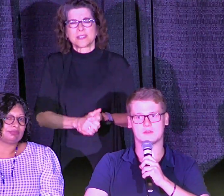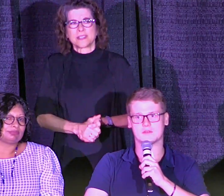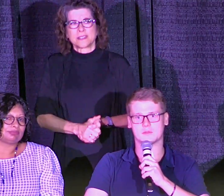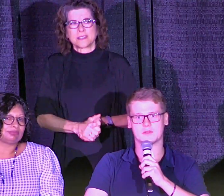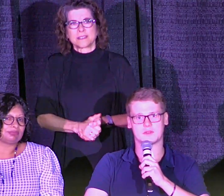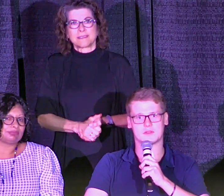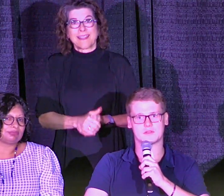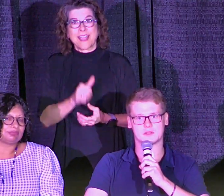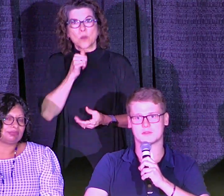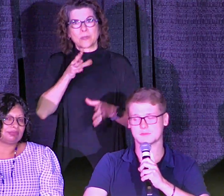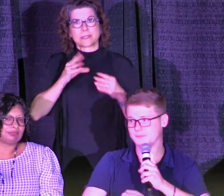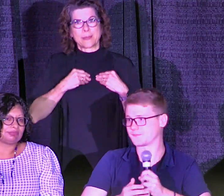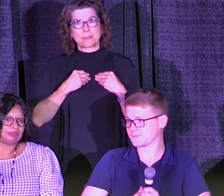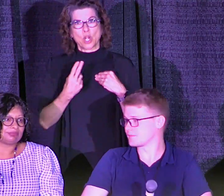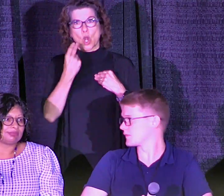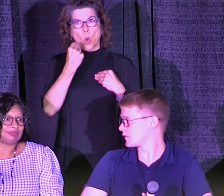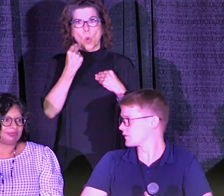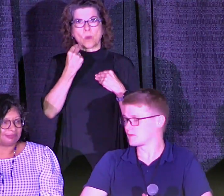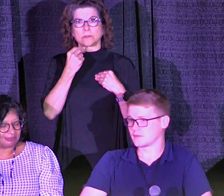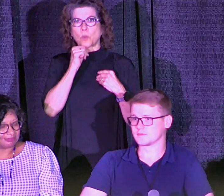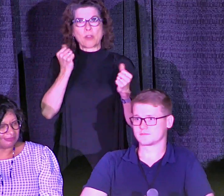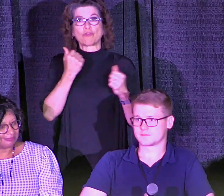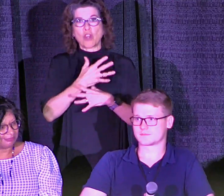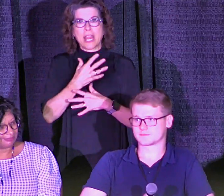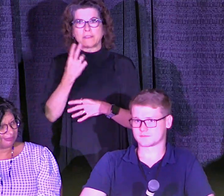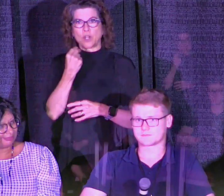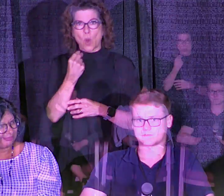taking no. Don't be afraid of those no's.